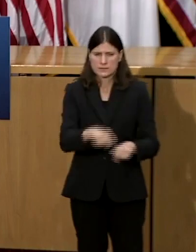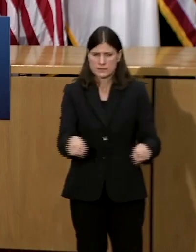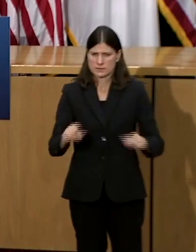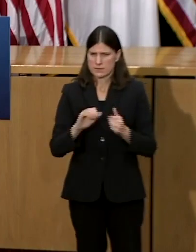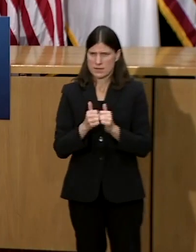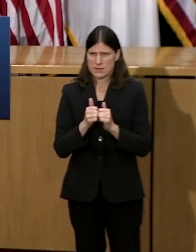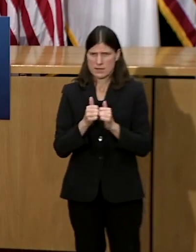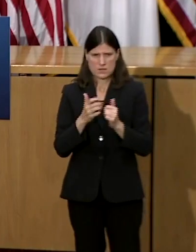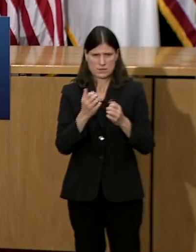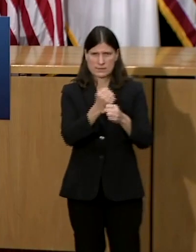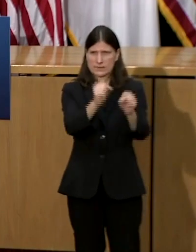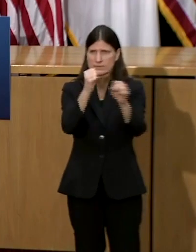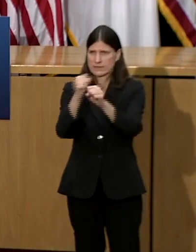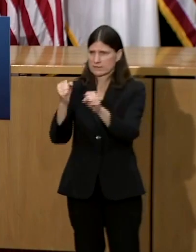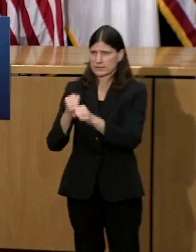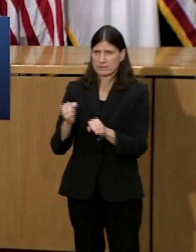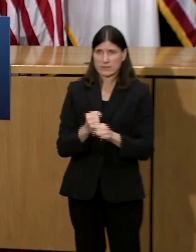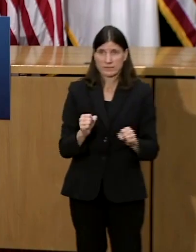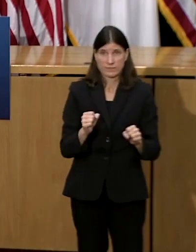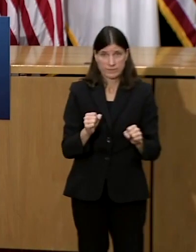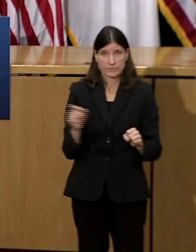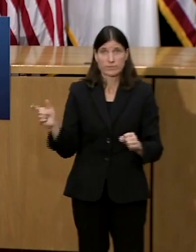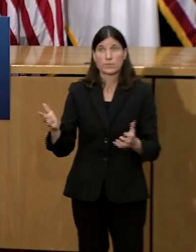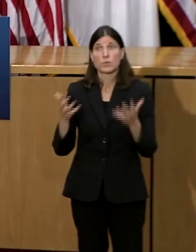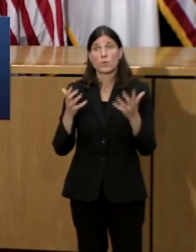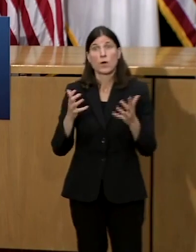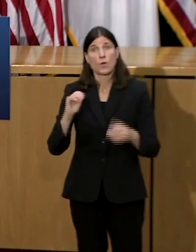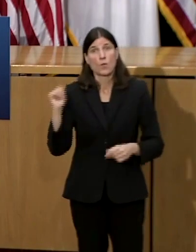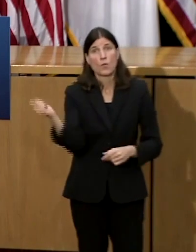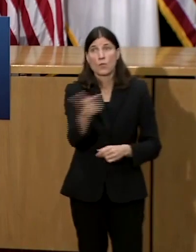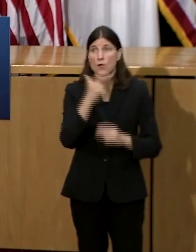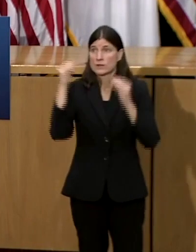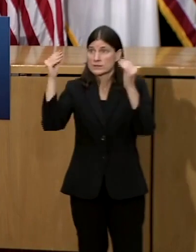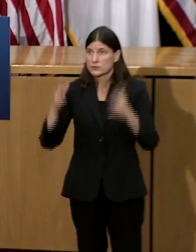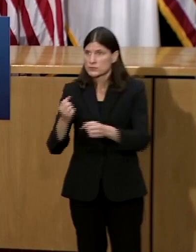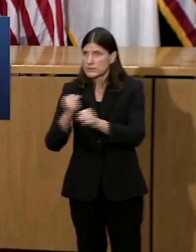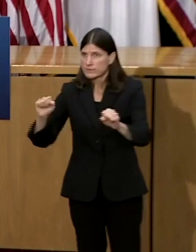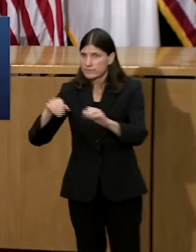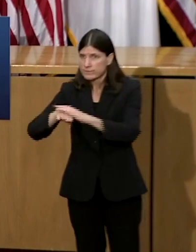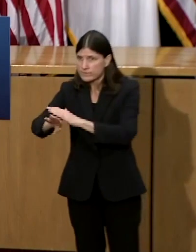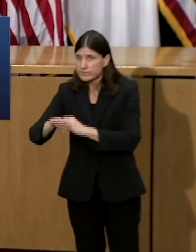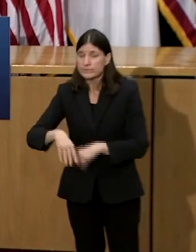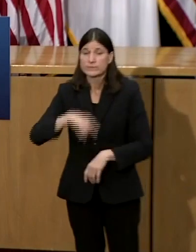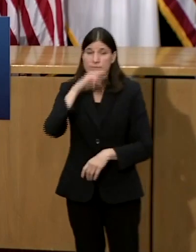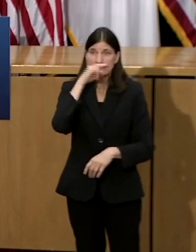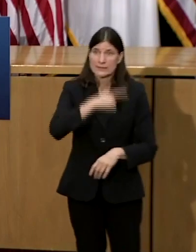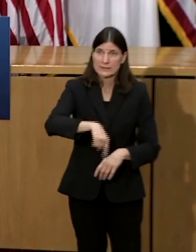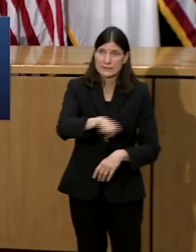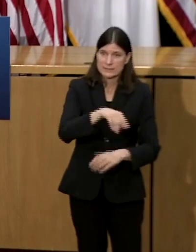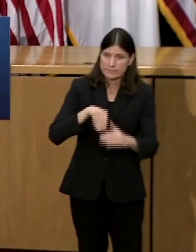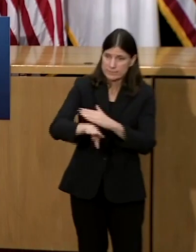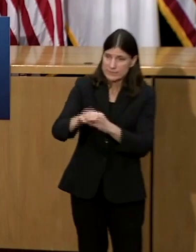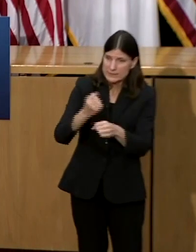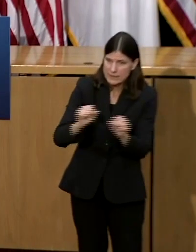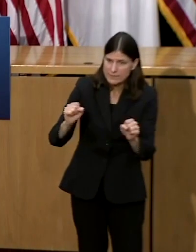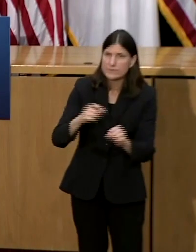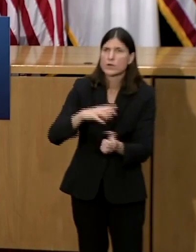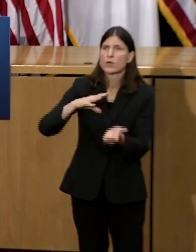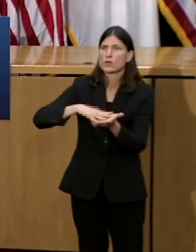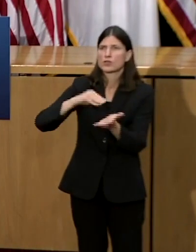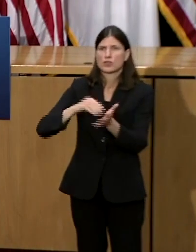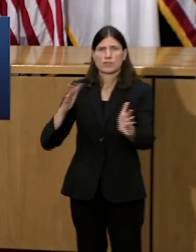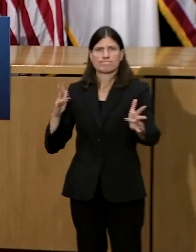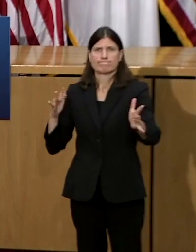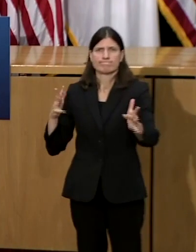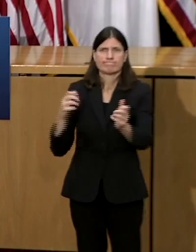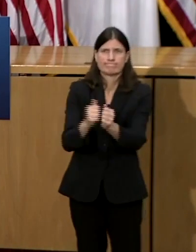providing all students with equitable, high-quality learning opportunities, even in the face of the pandemic. Most students, families, and schools have